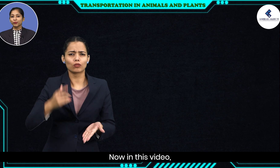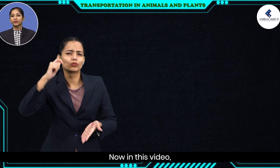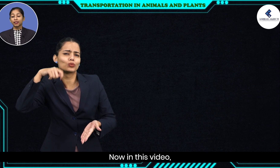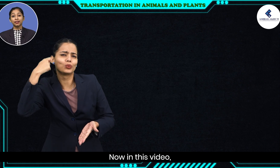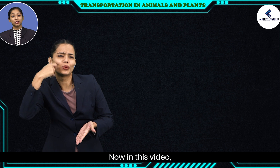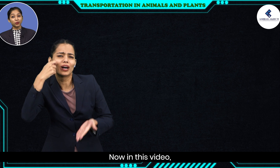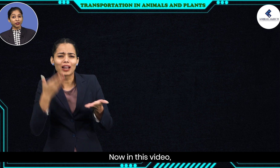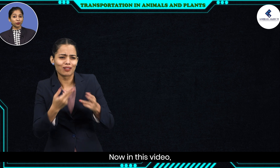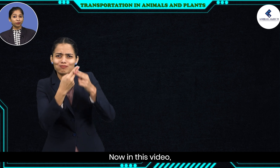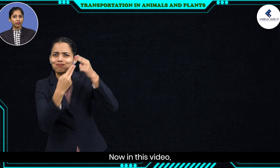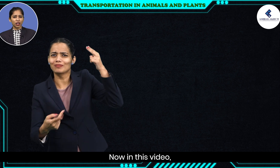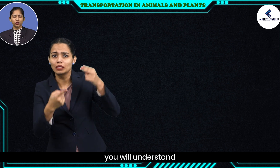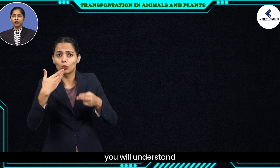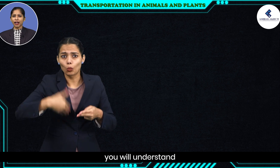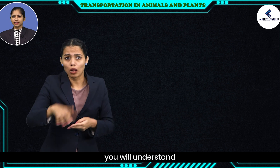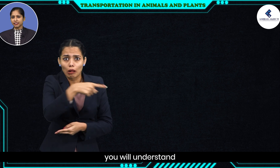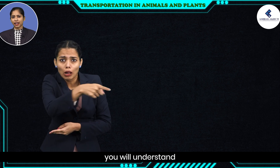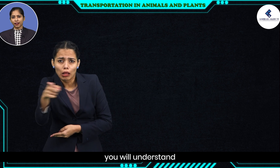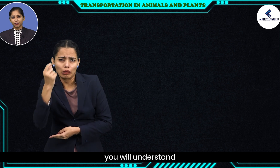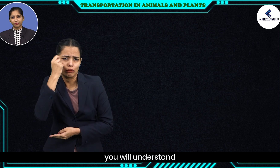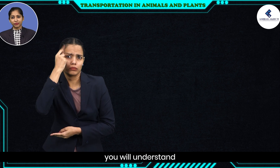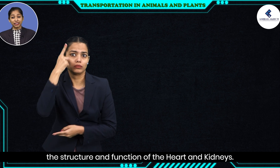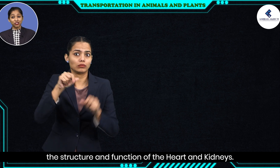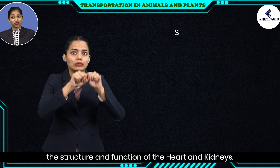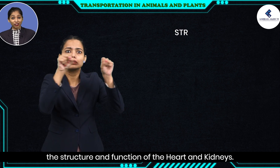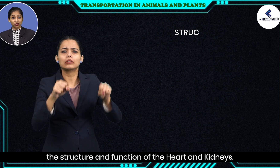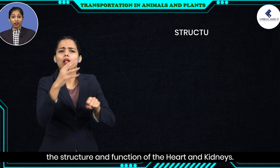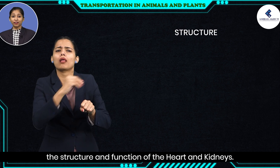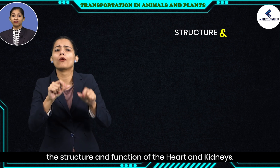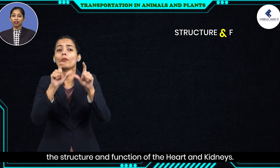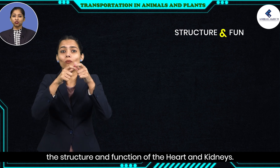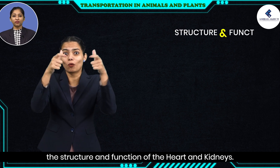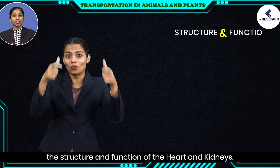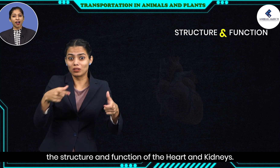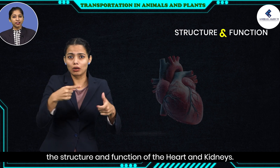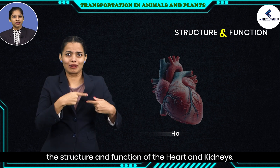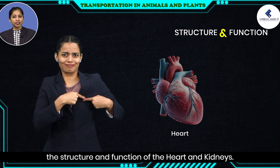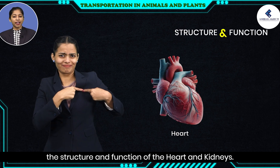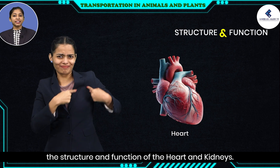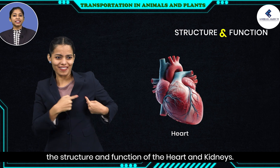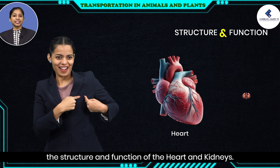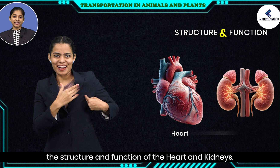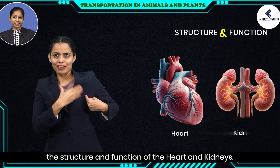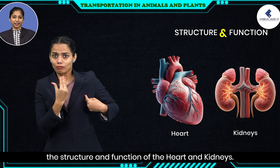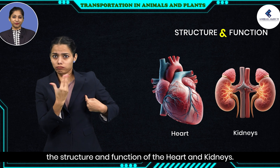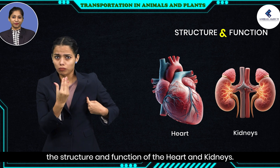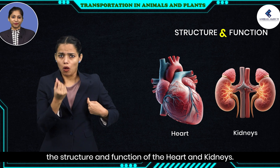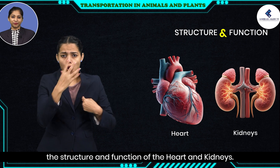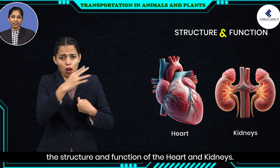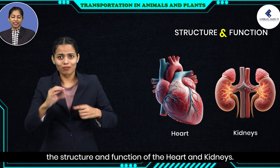Now, in this video, you will understand the structure and function of the heart and